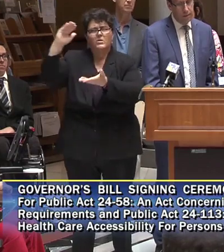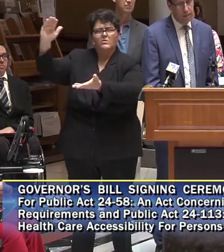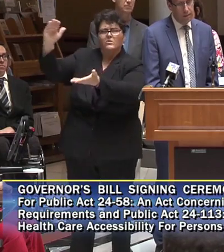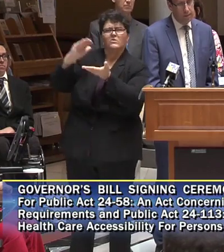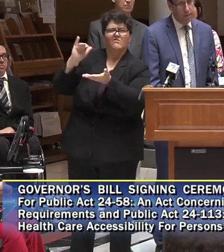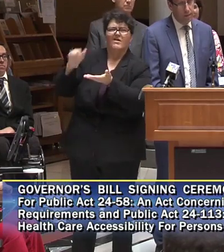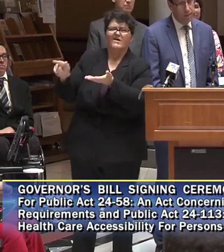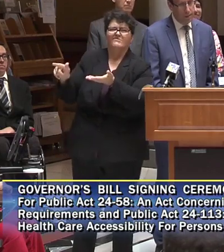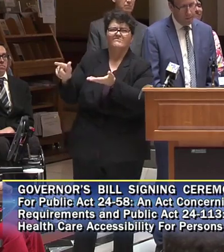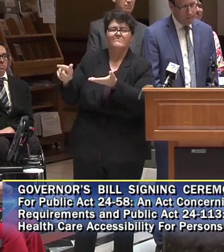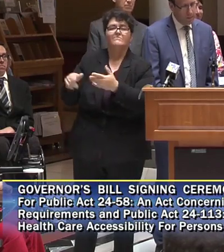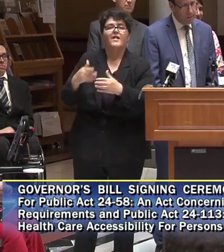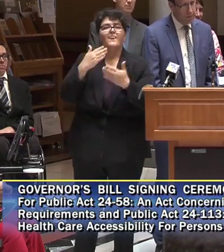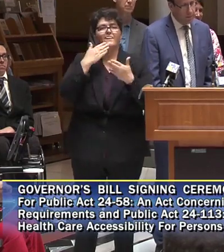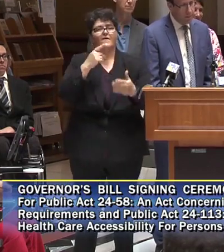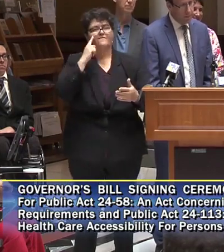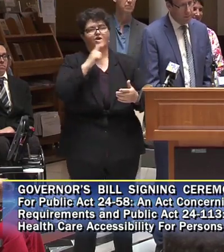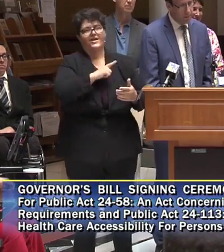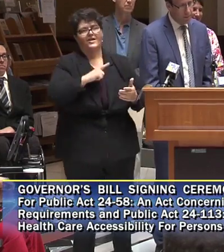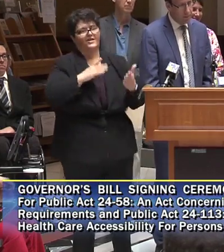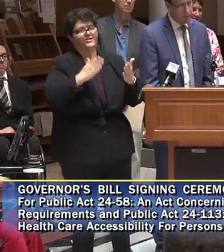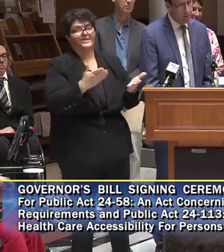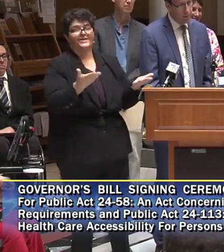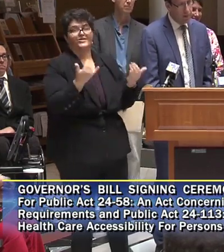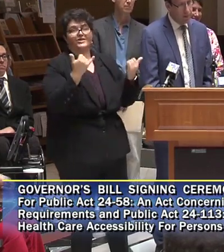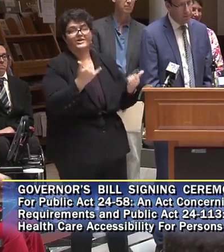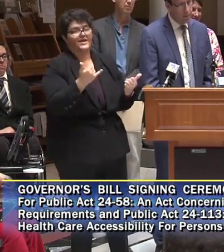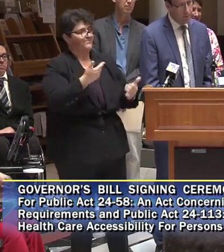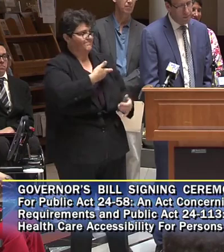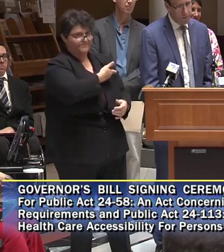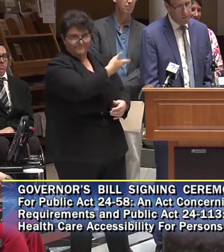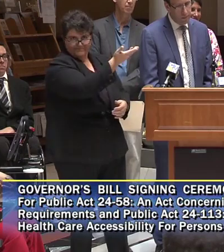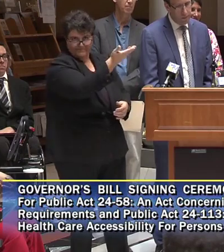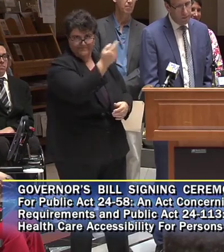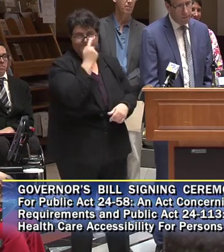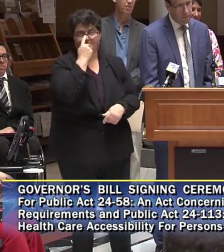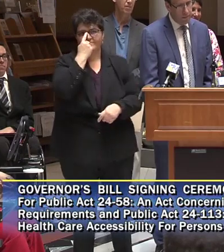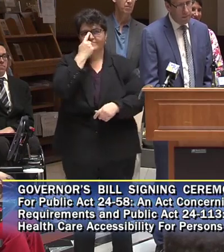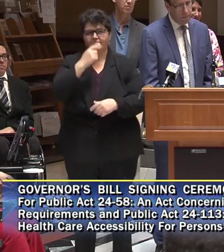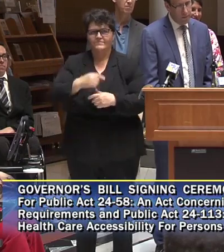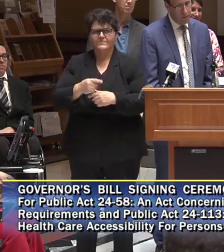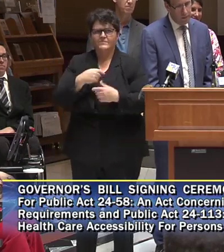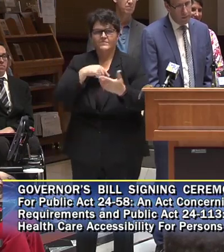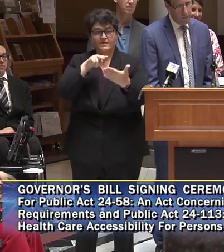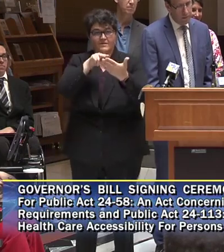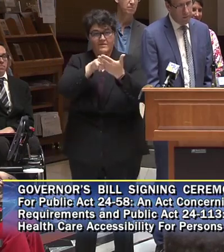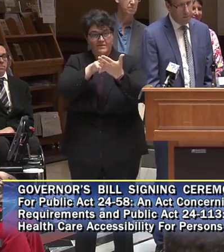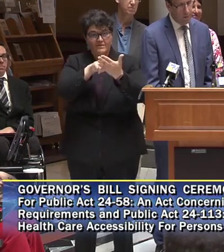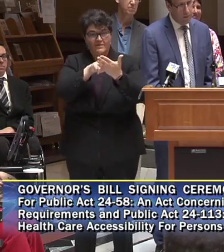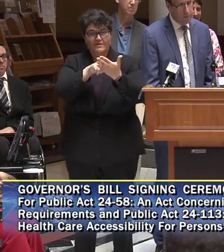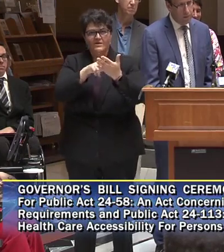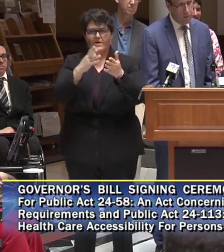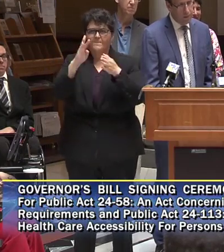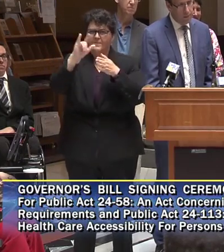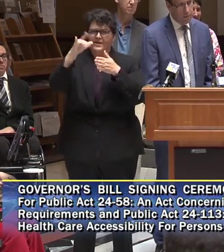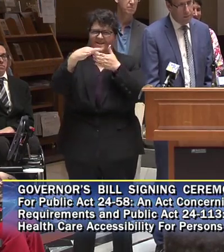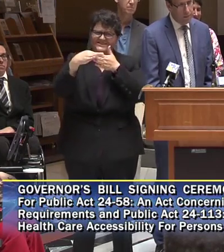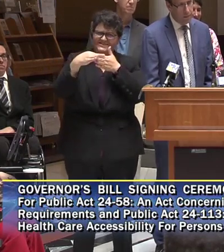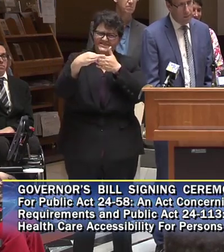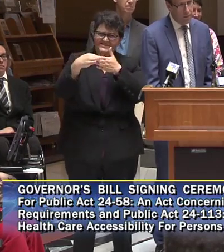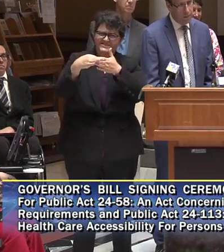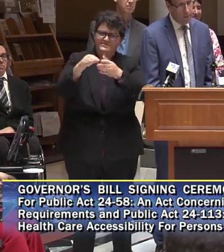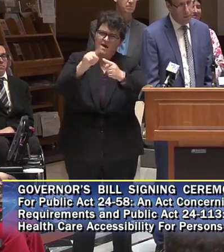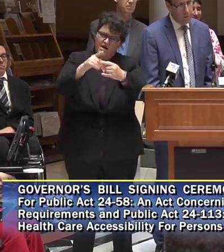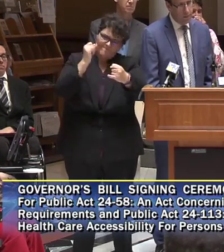the legislators who particularly saw HB 5200 to the finish line. State Representative